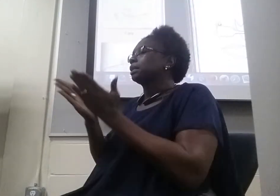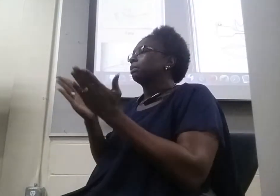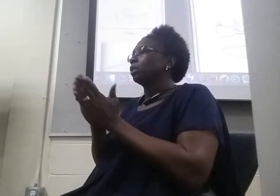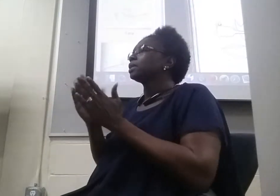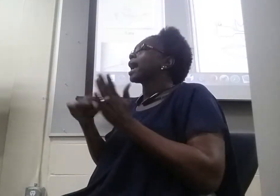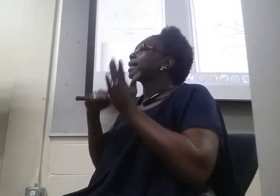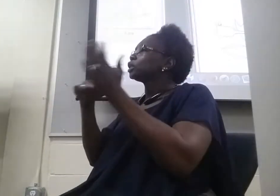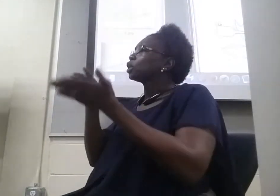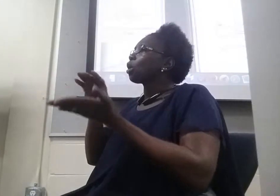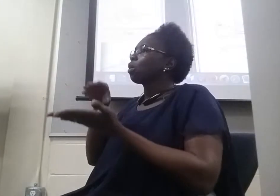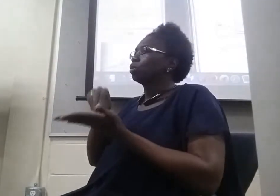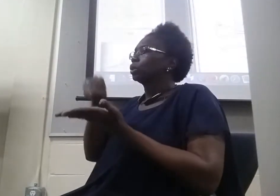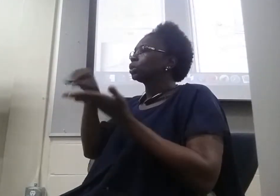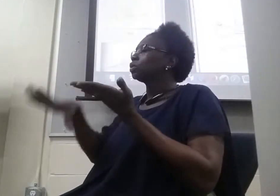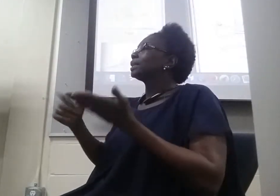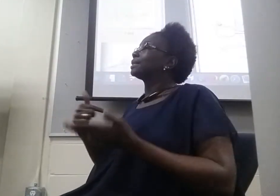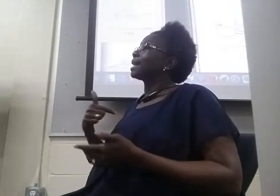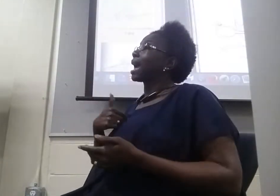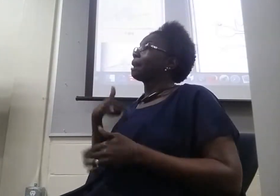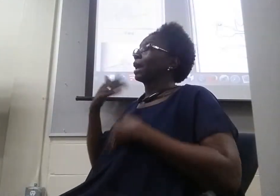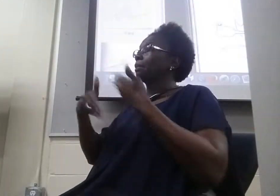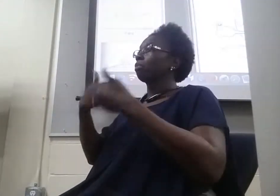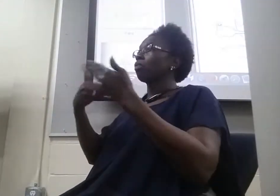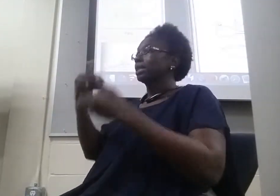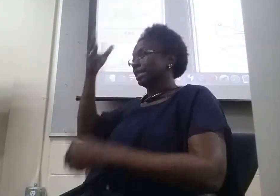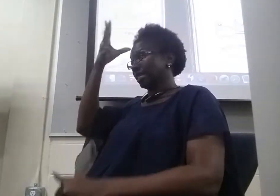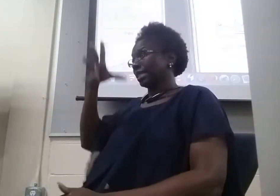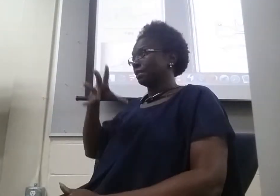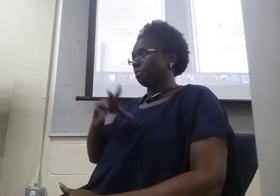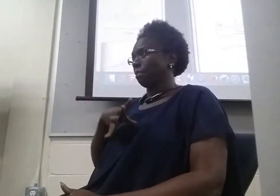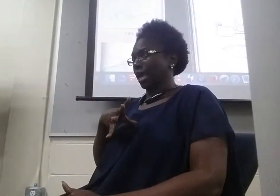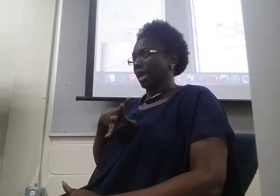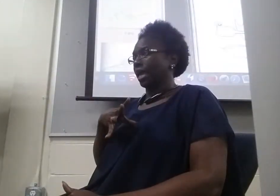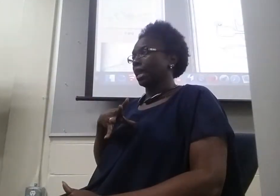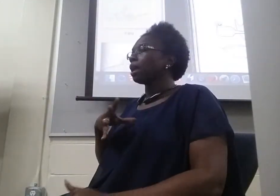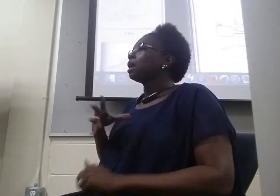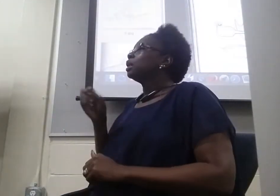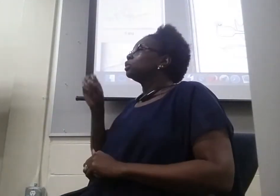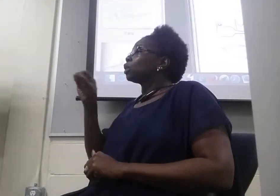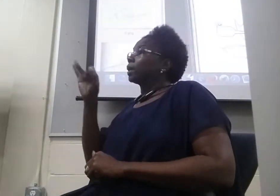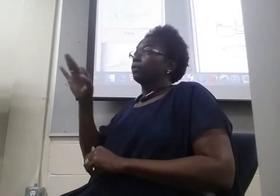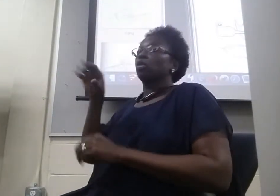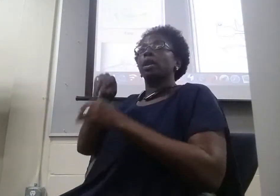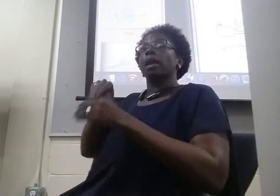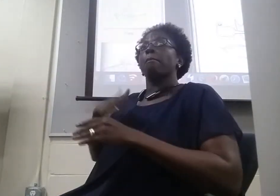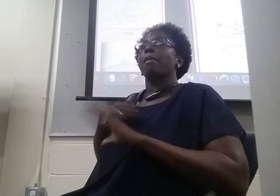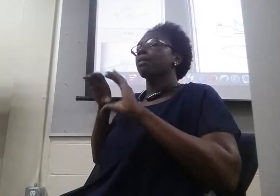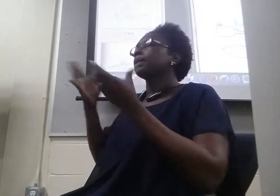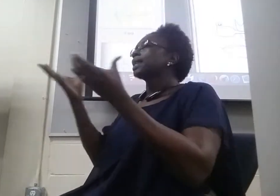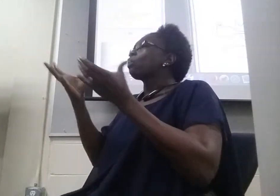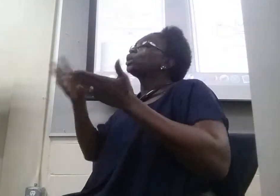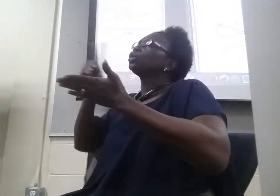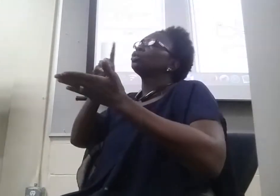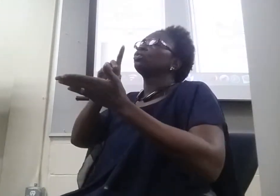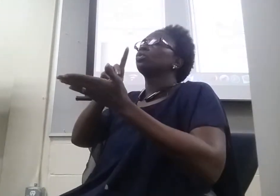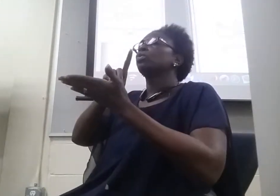you to try a whole bunch of different stuff. If you're in one of my classes, I'm going to want you to sketch and sketch and sketch and sketch and try a bunch of different things. Because I can't